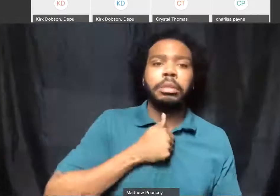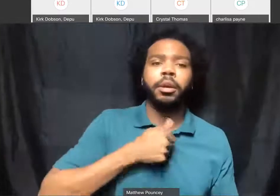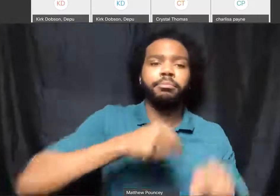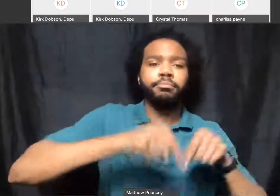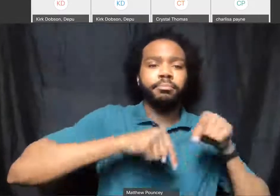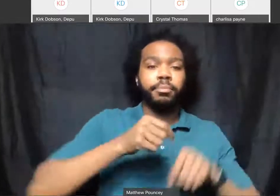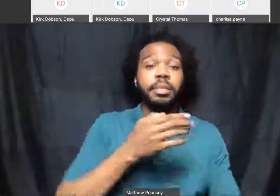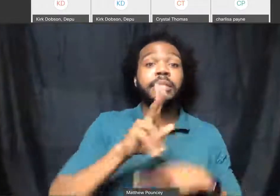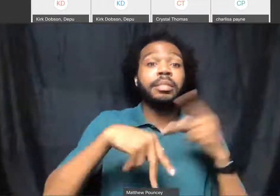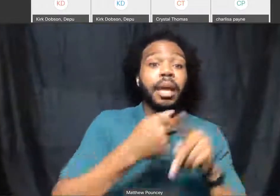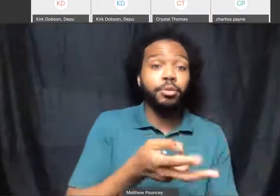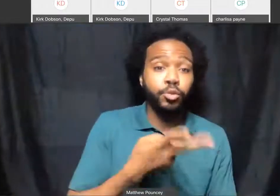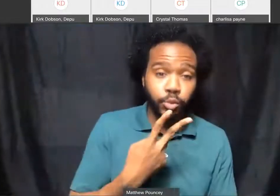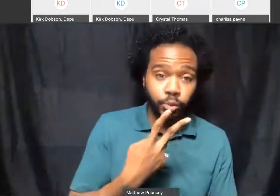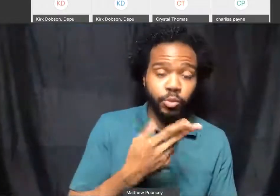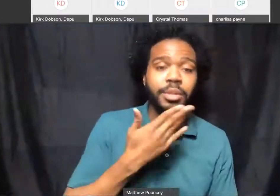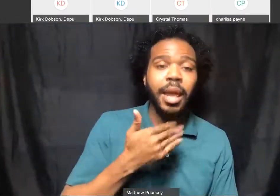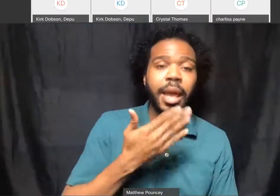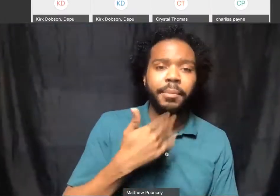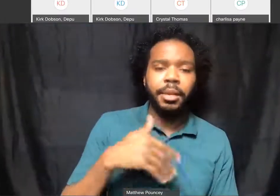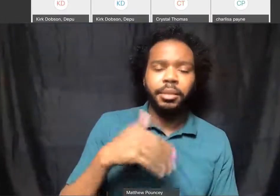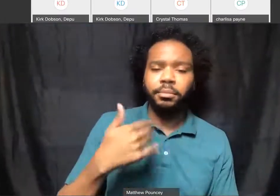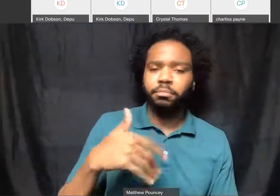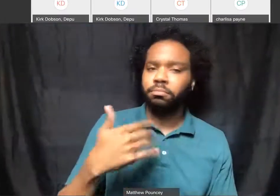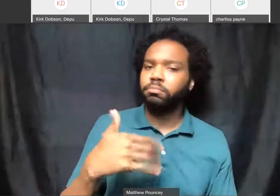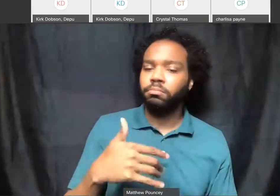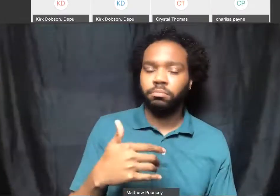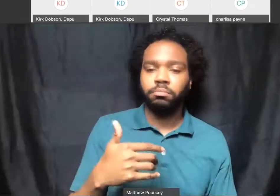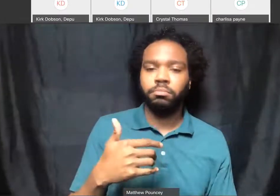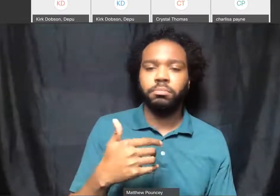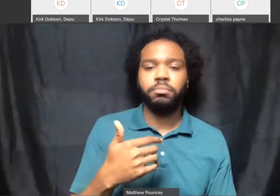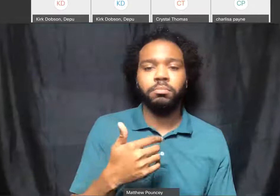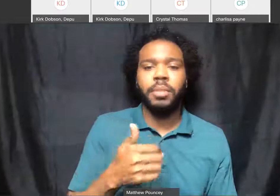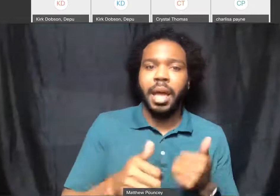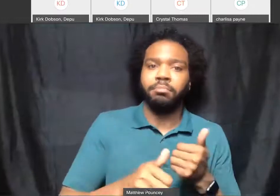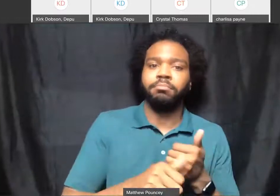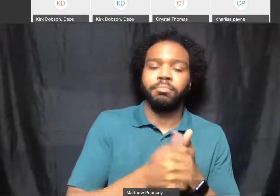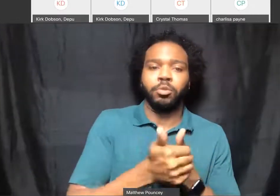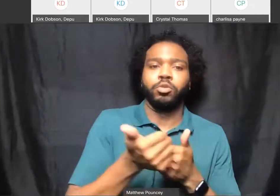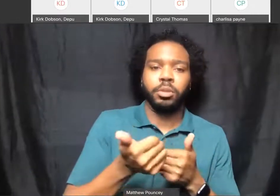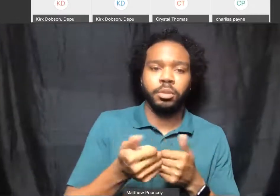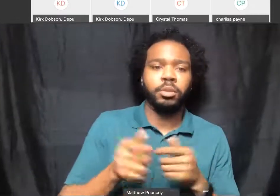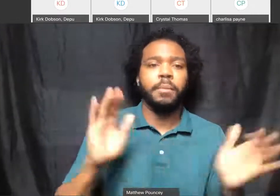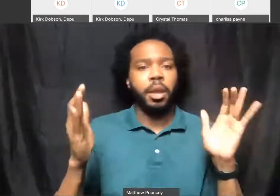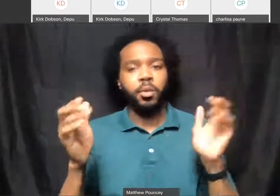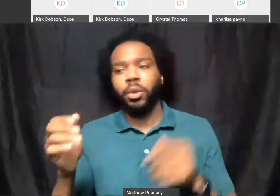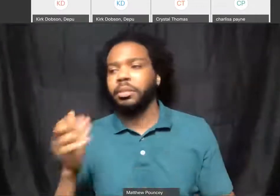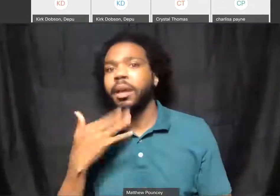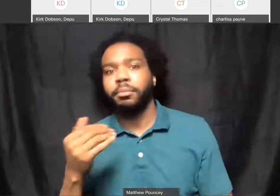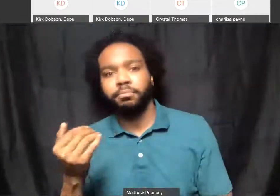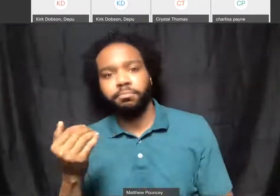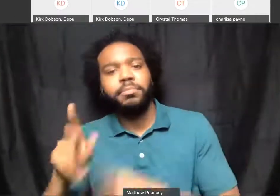a higher risk, which is the acquired diabetes, as opposed to type 1 diabetes. So it is very important, as I say,